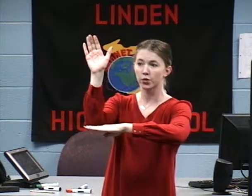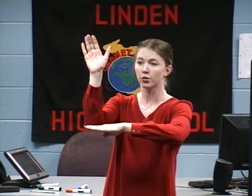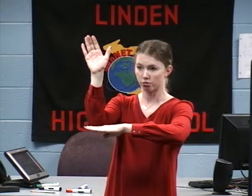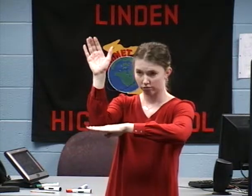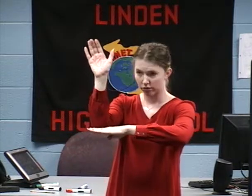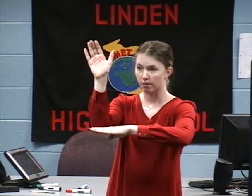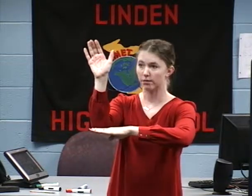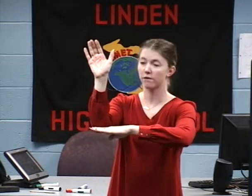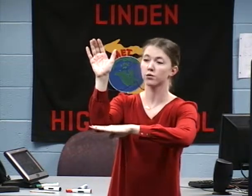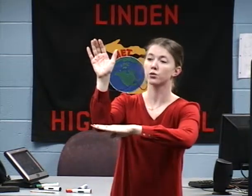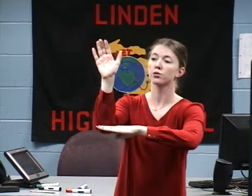It's not raining, so it's like.